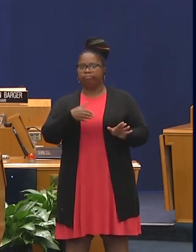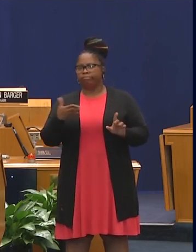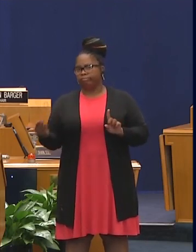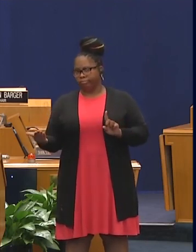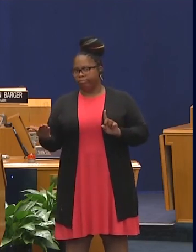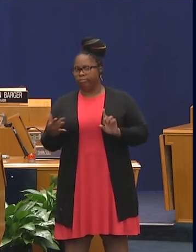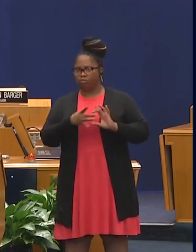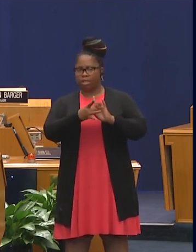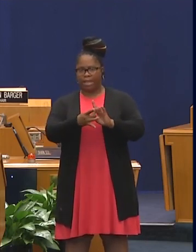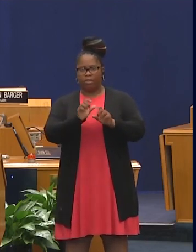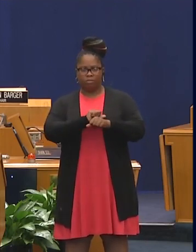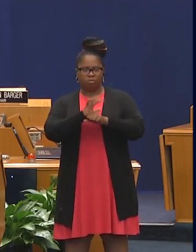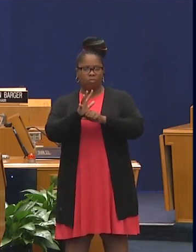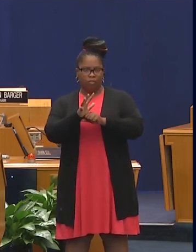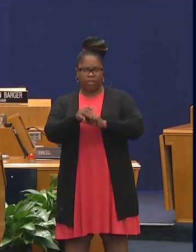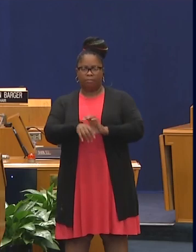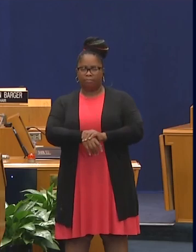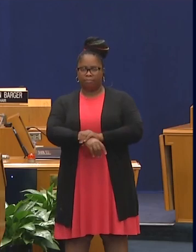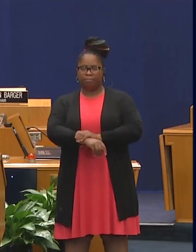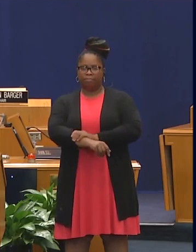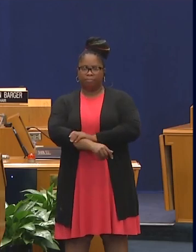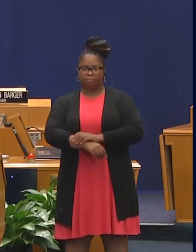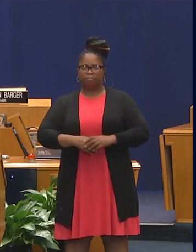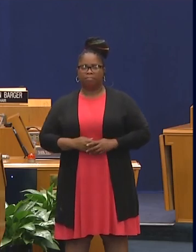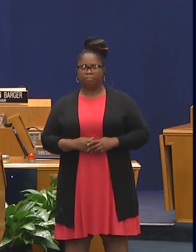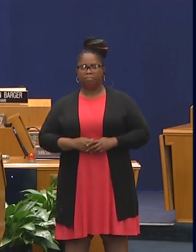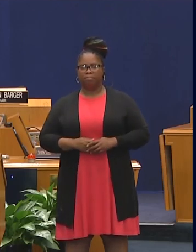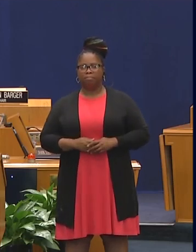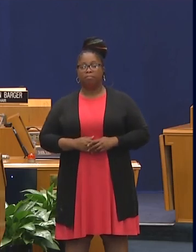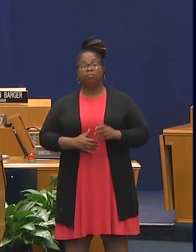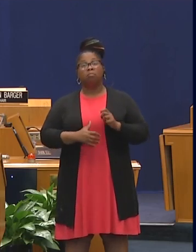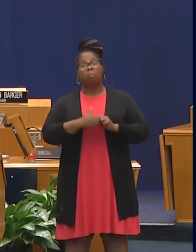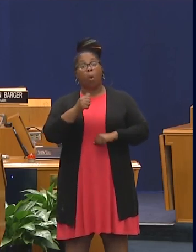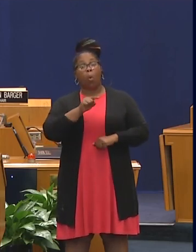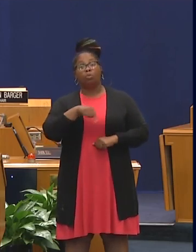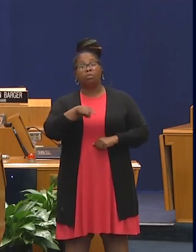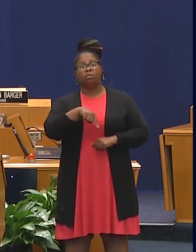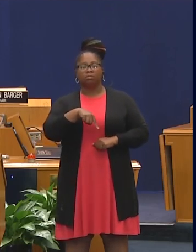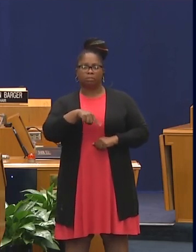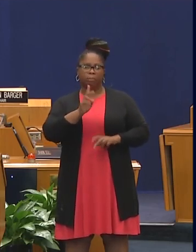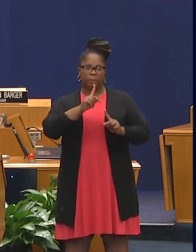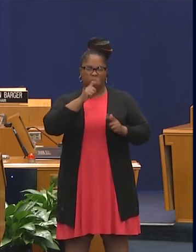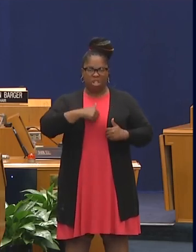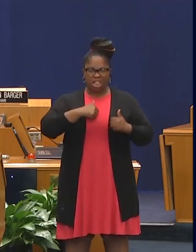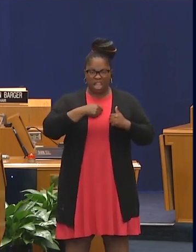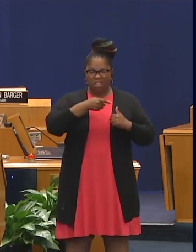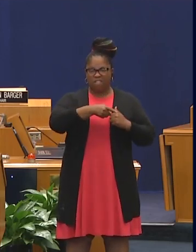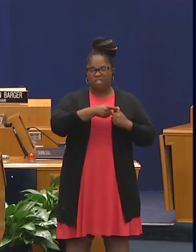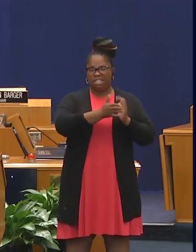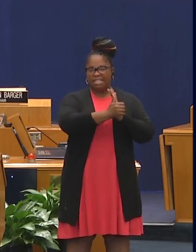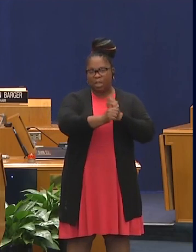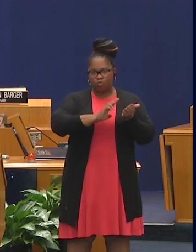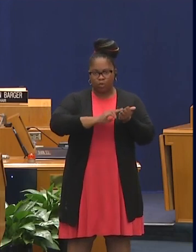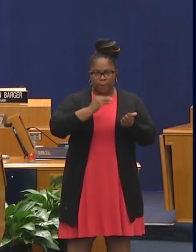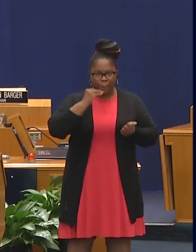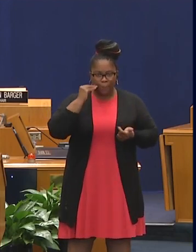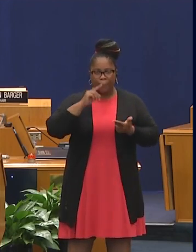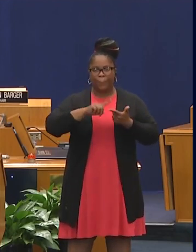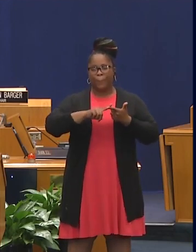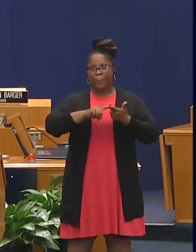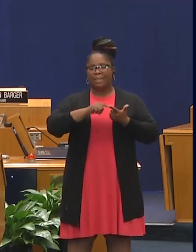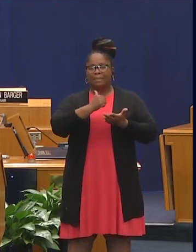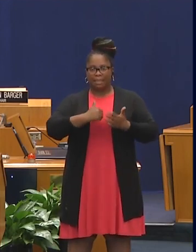causes related to COVID-19. These are primarily residents who are residing in skilled nursing homes and